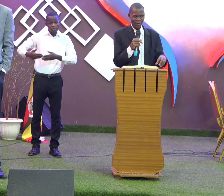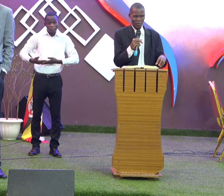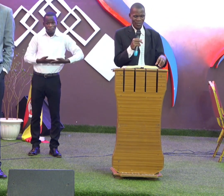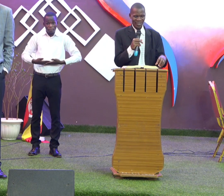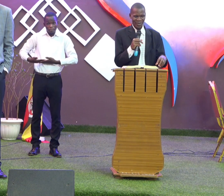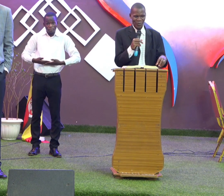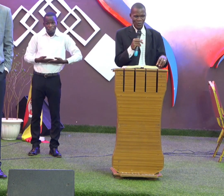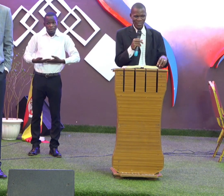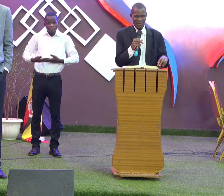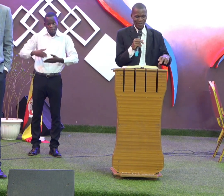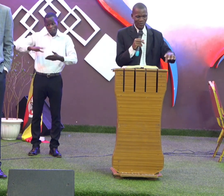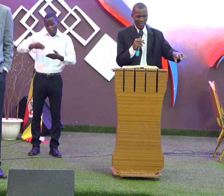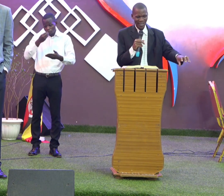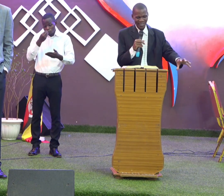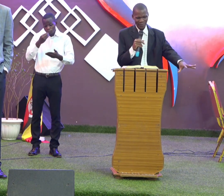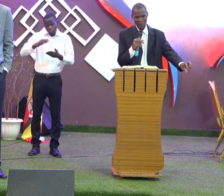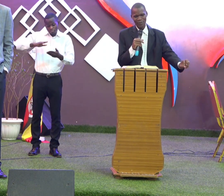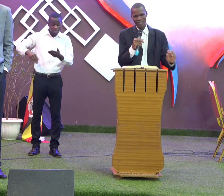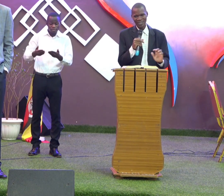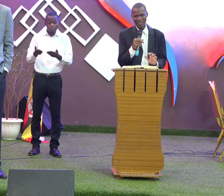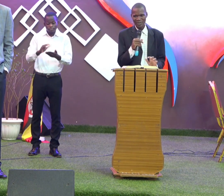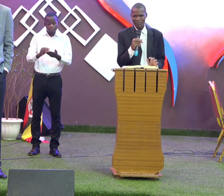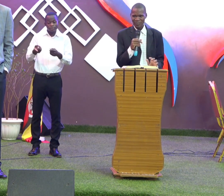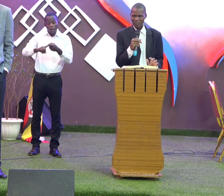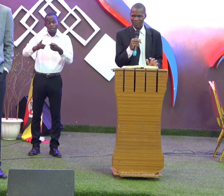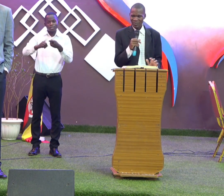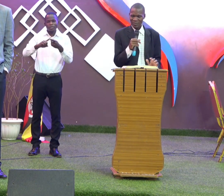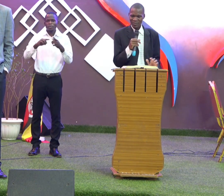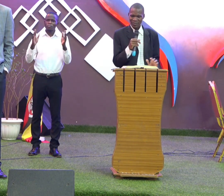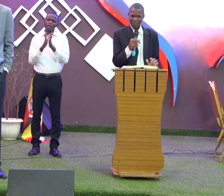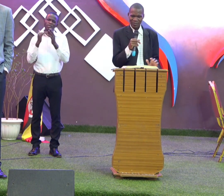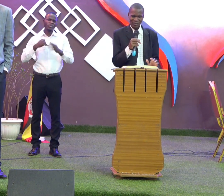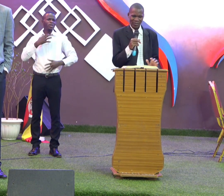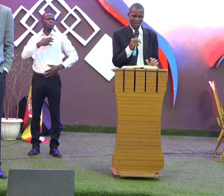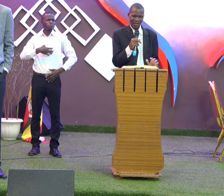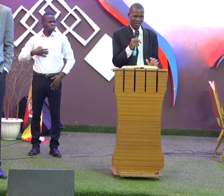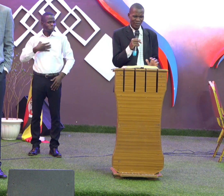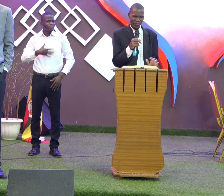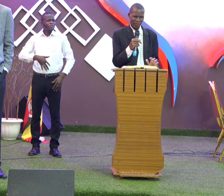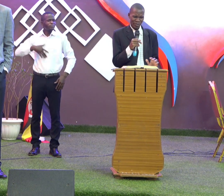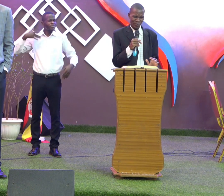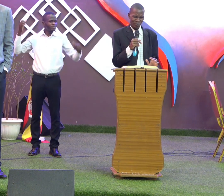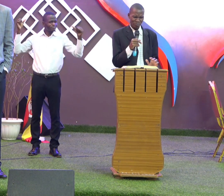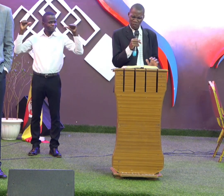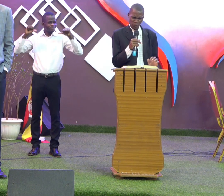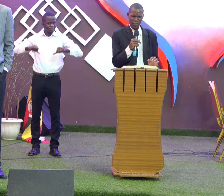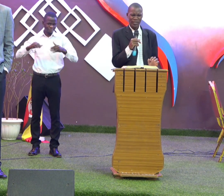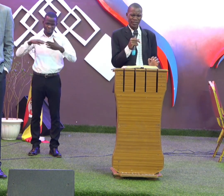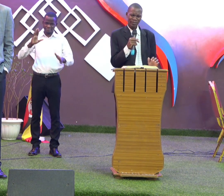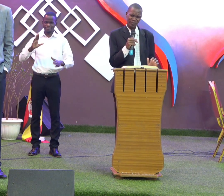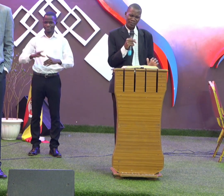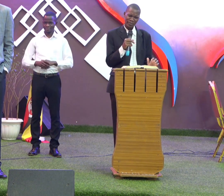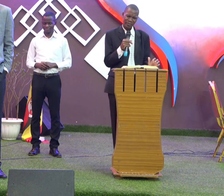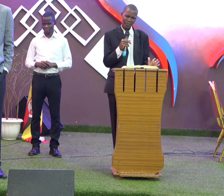food, including what the baby had left over. And I felt